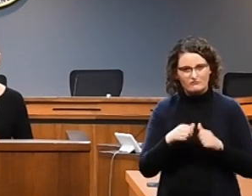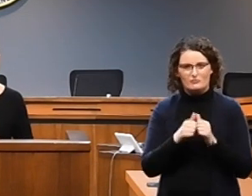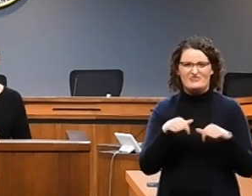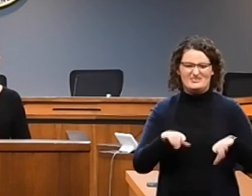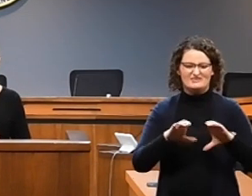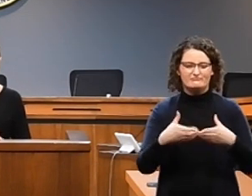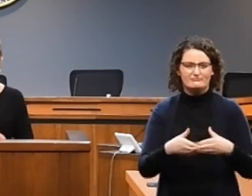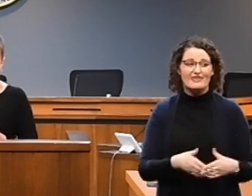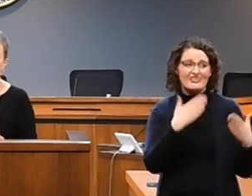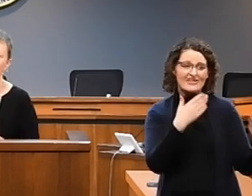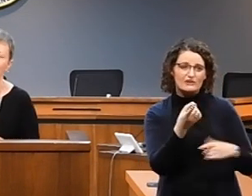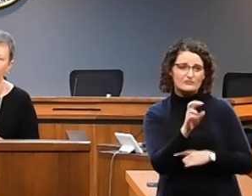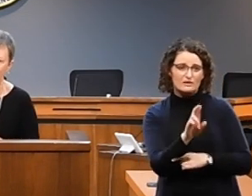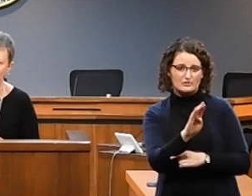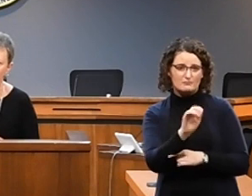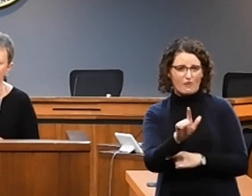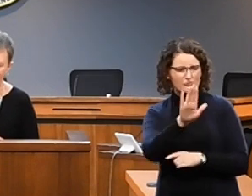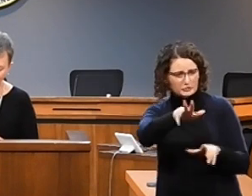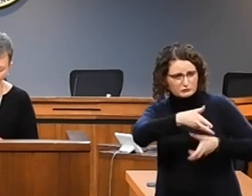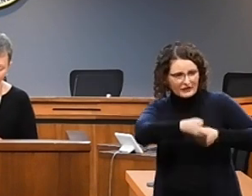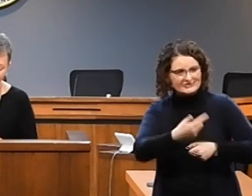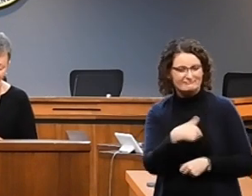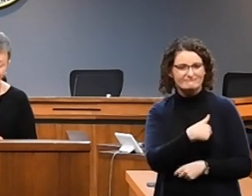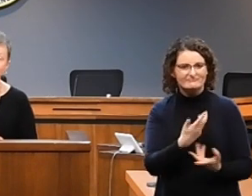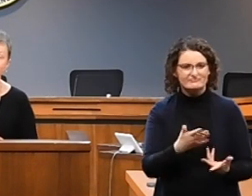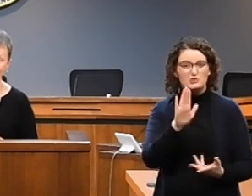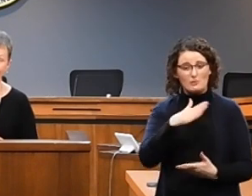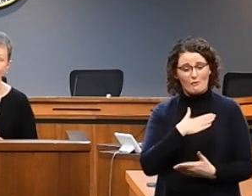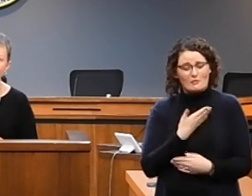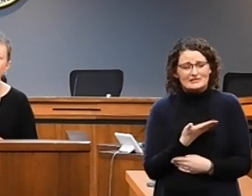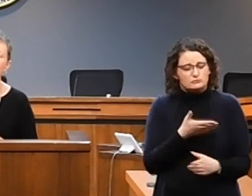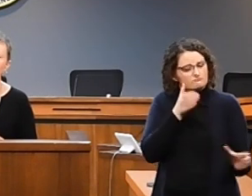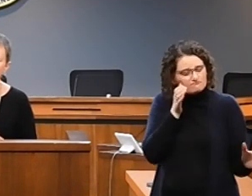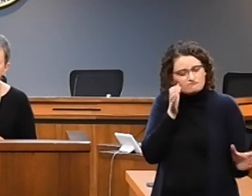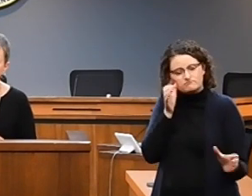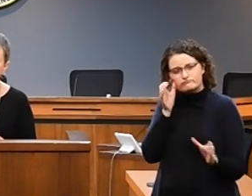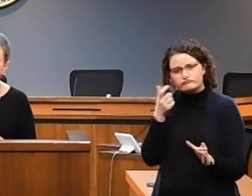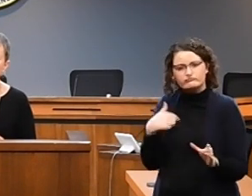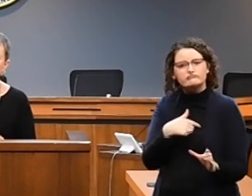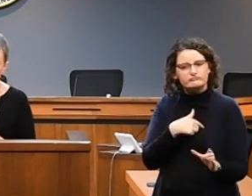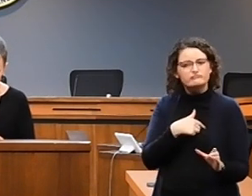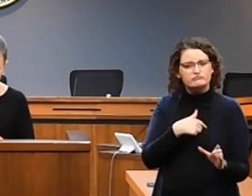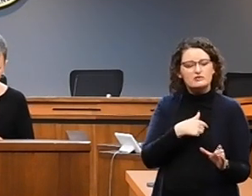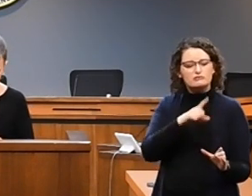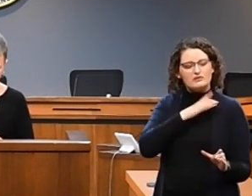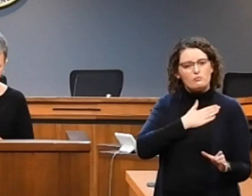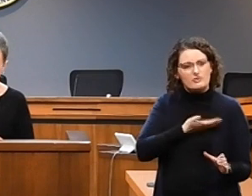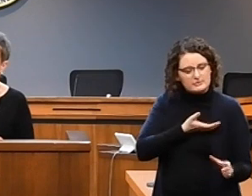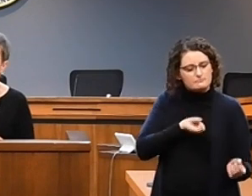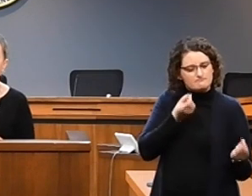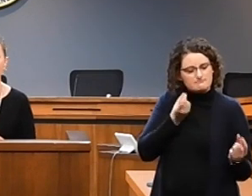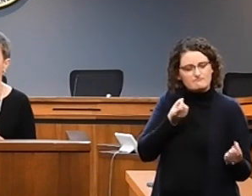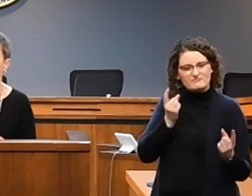Council. Thank you, Dr. Ball, for your trust and your willingness to listen and to hear the collective wisdom